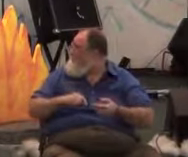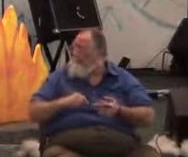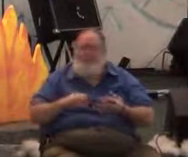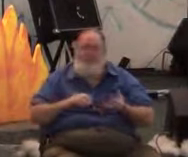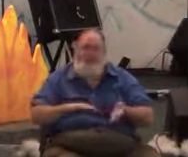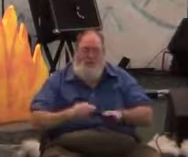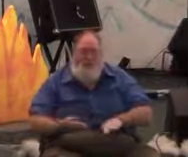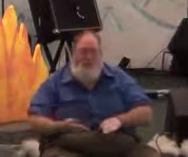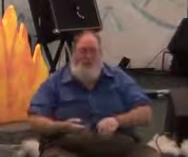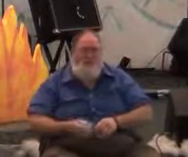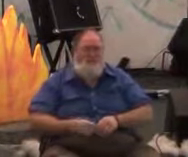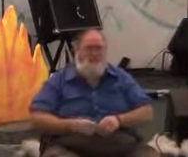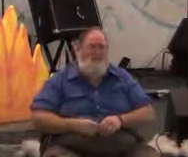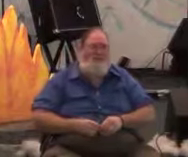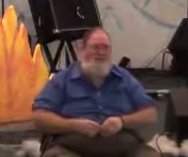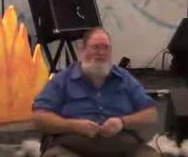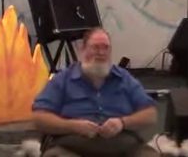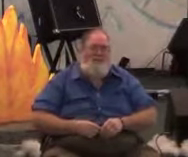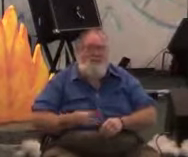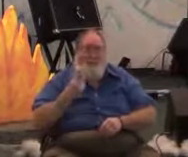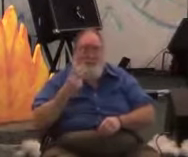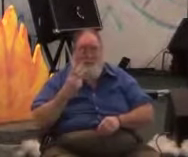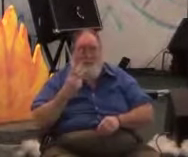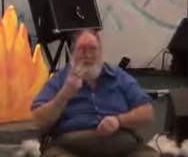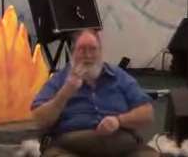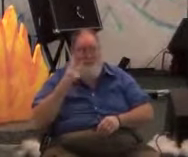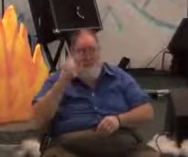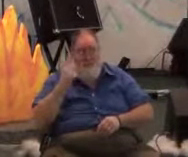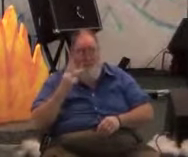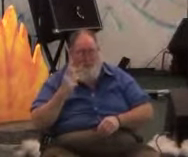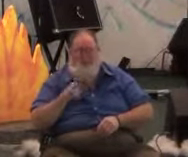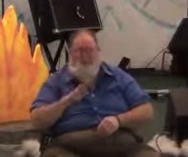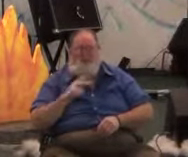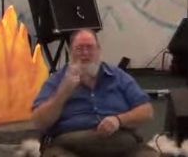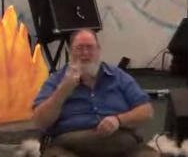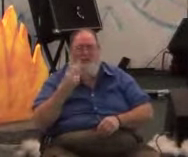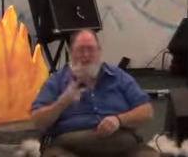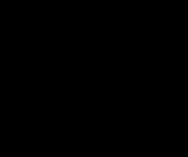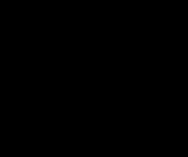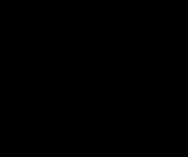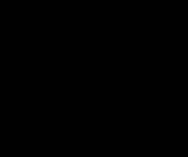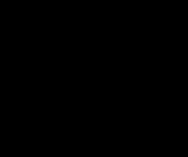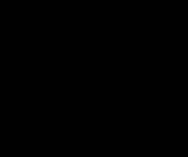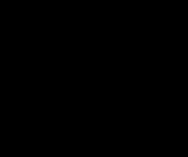So two-thirds of you need to put your cell phones away and quit texting gossip.